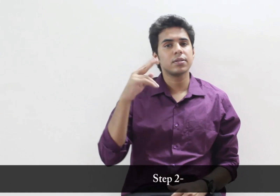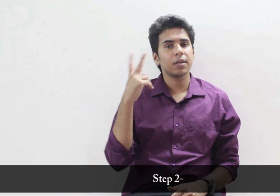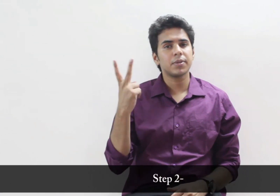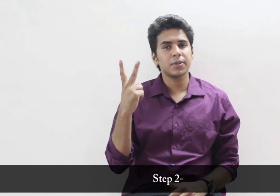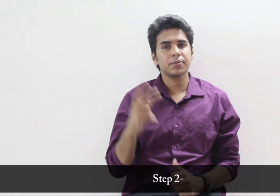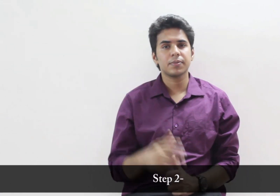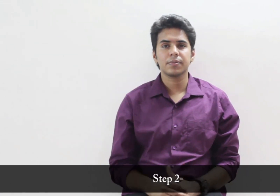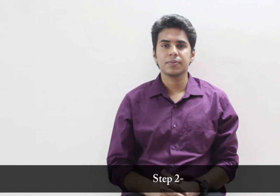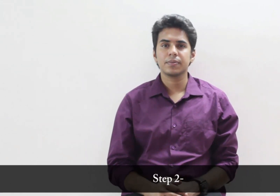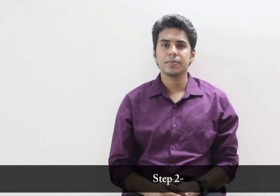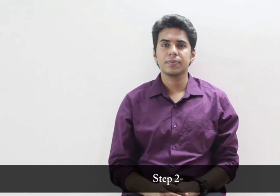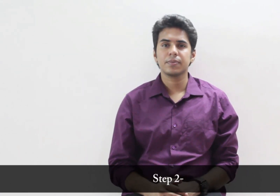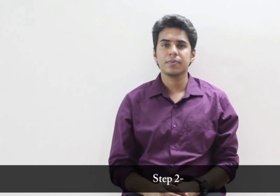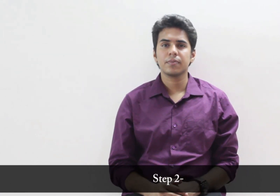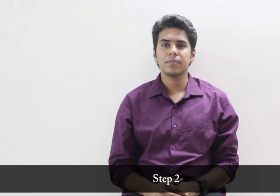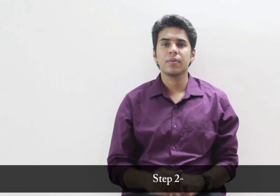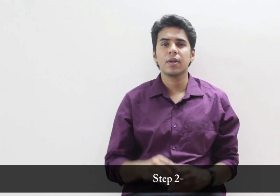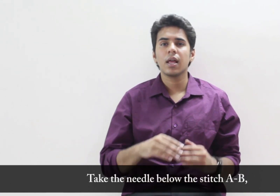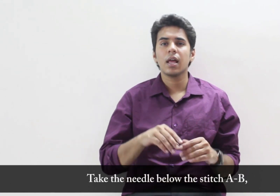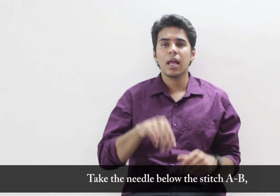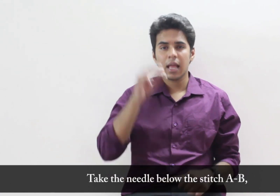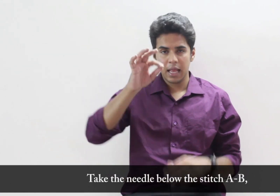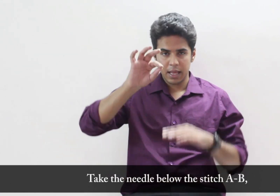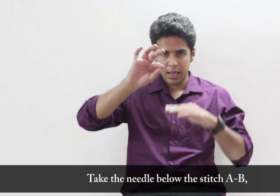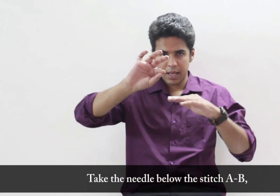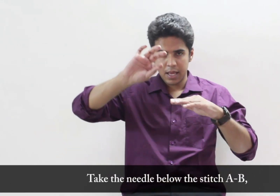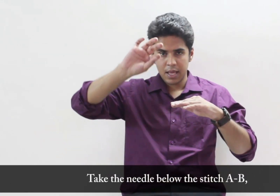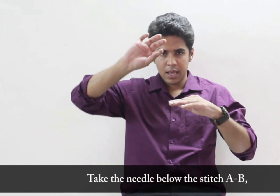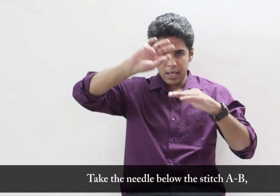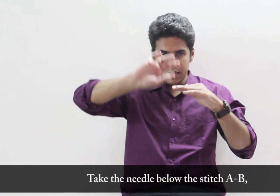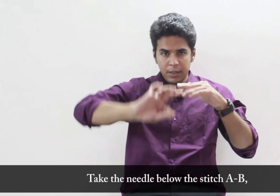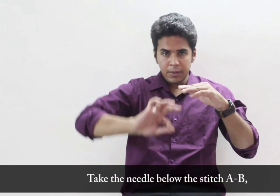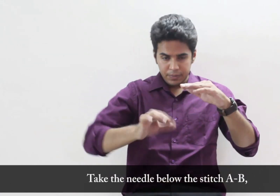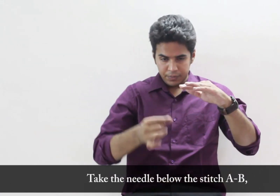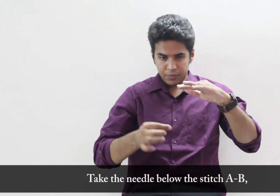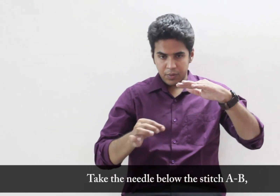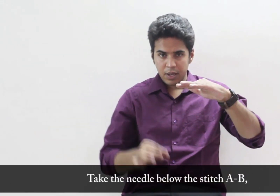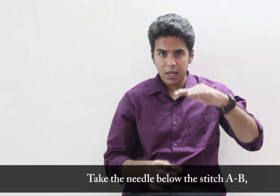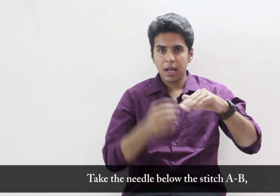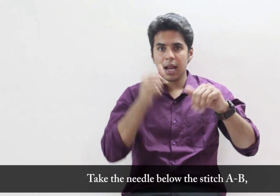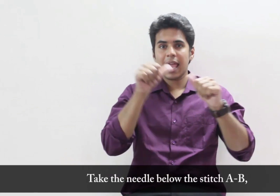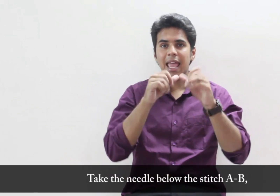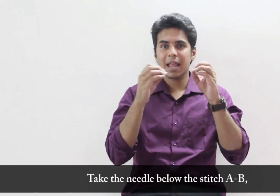Step 2. Take the needle below the stitch A and B,